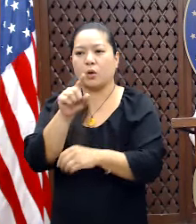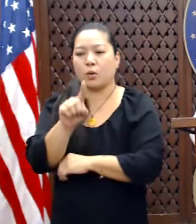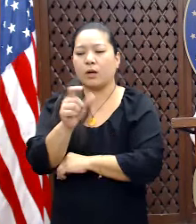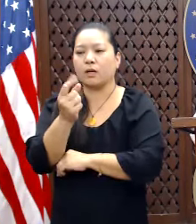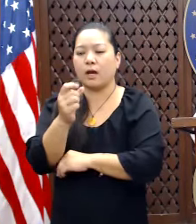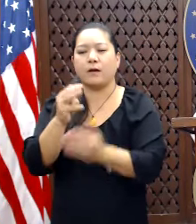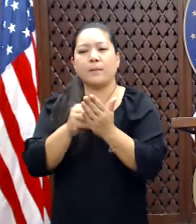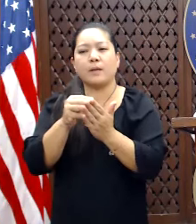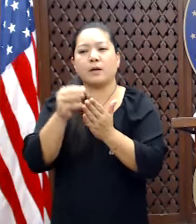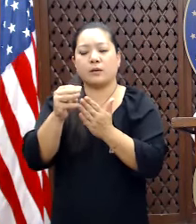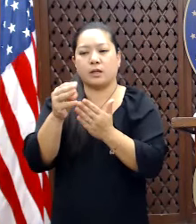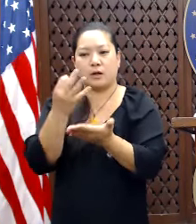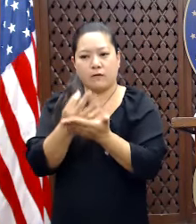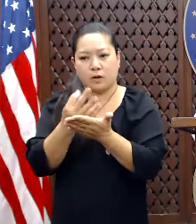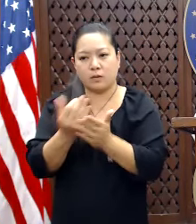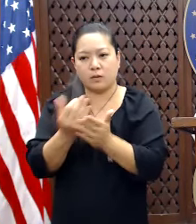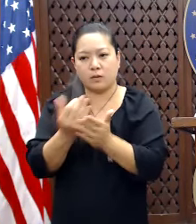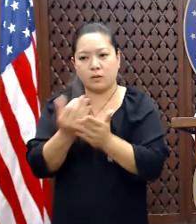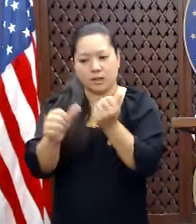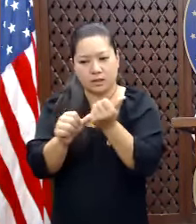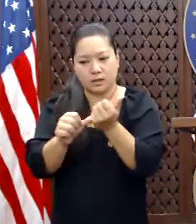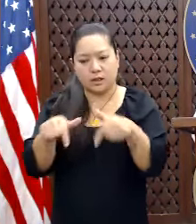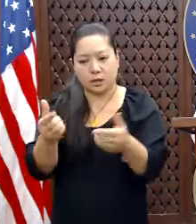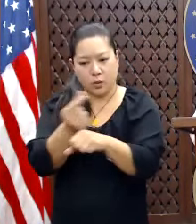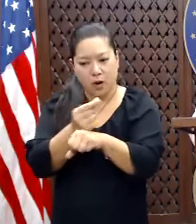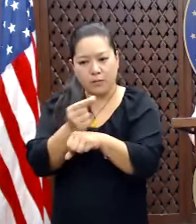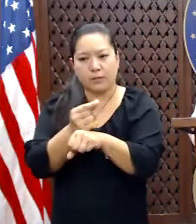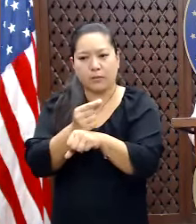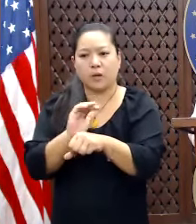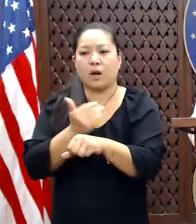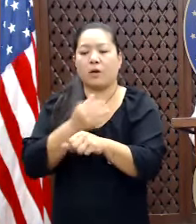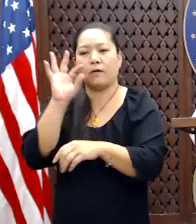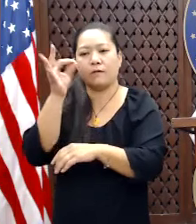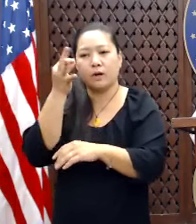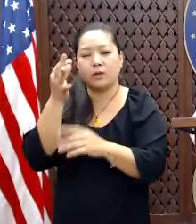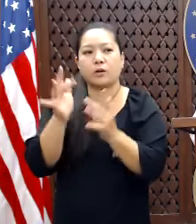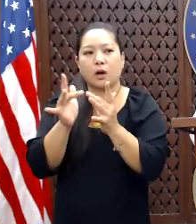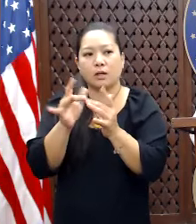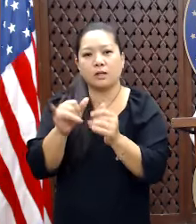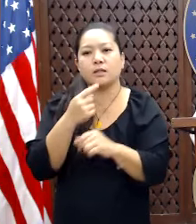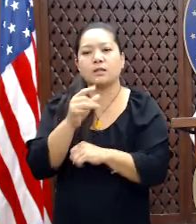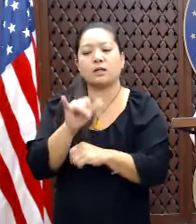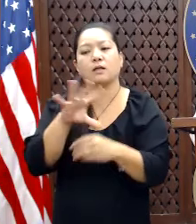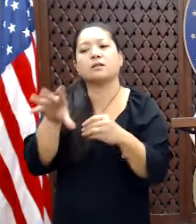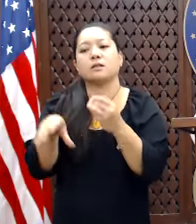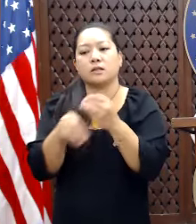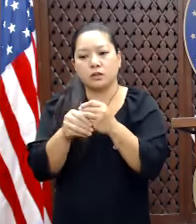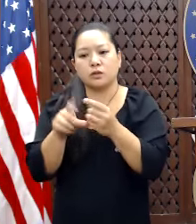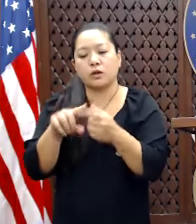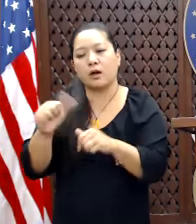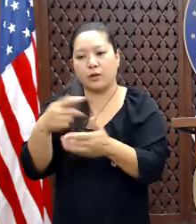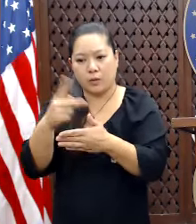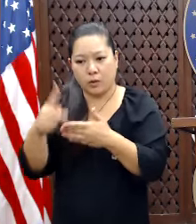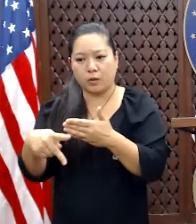$111 million in direct assistance to Guam. Our federal contacts say this is in addition to other